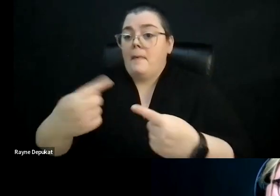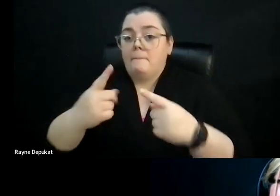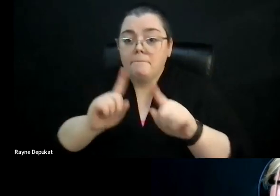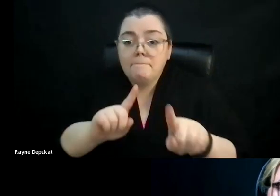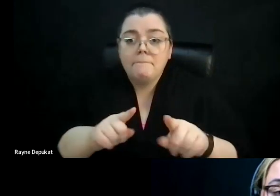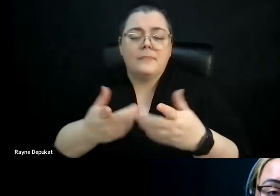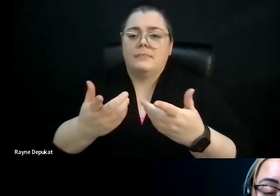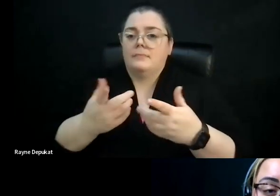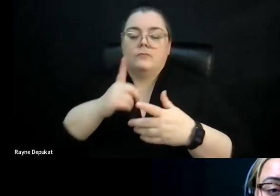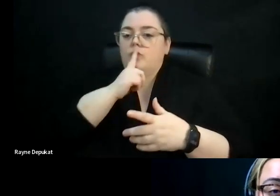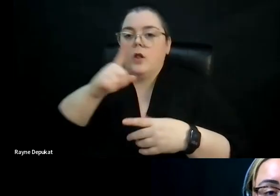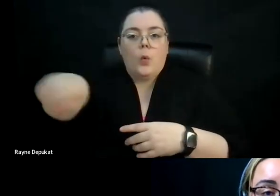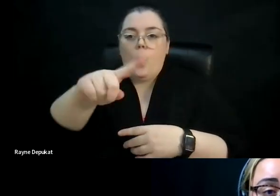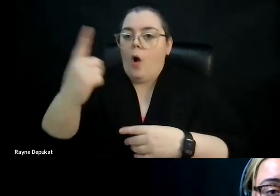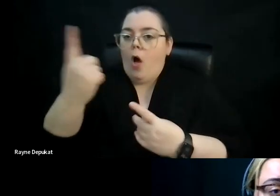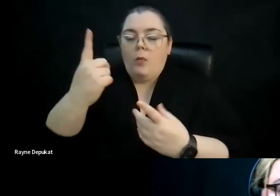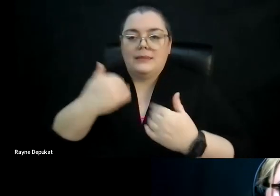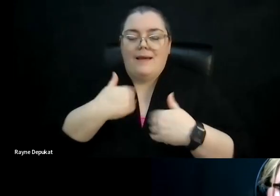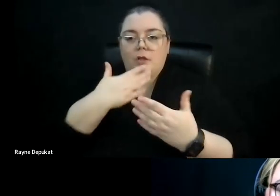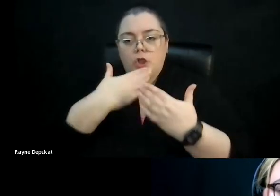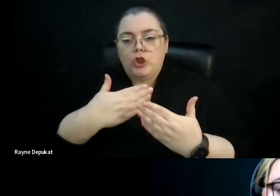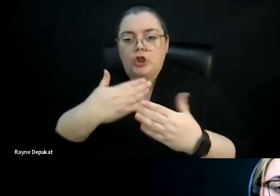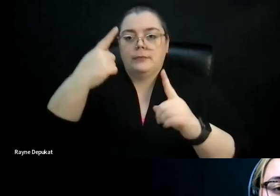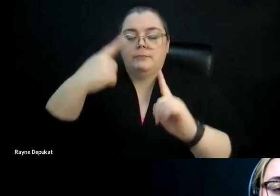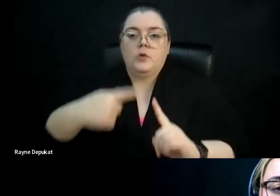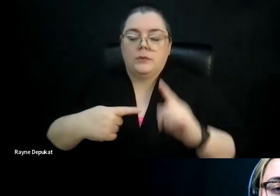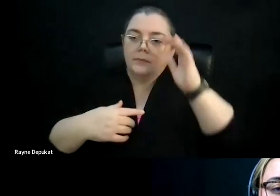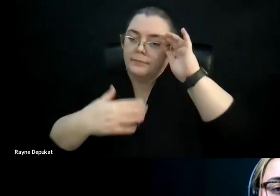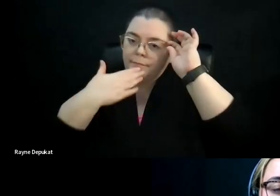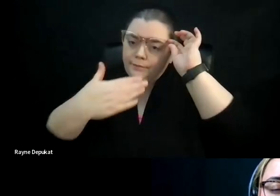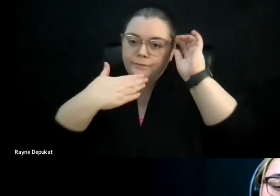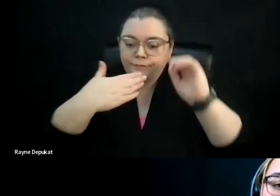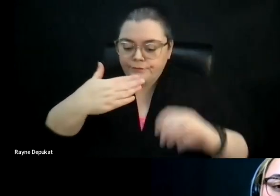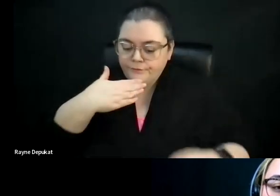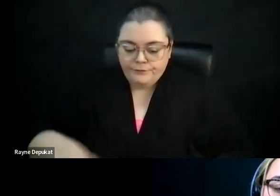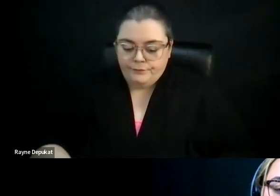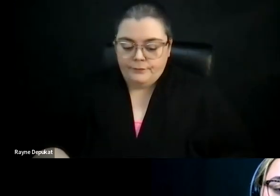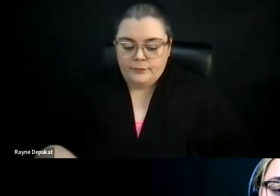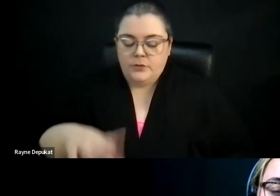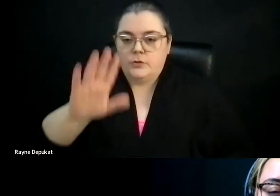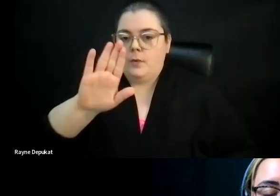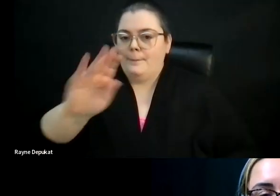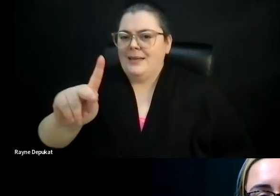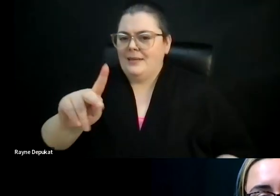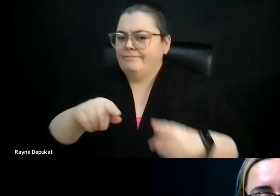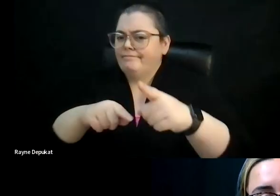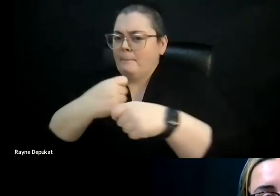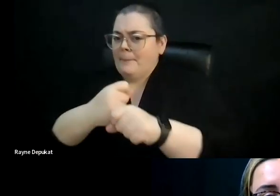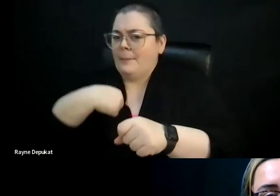come one time or you come every time, it's just, you always have good points to share. So thank you very much.